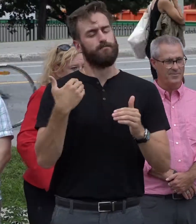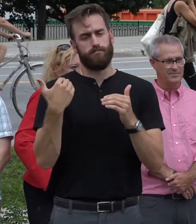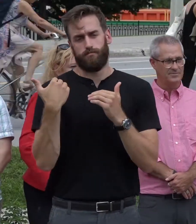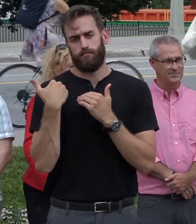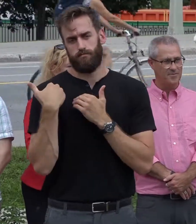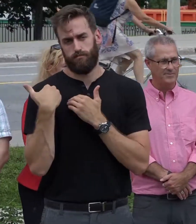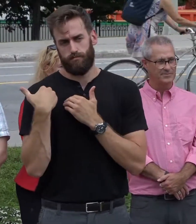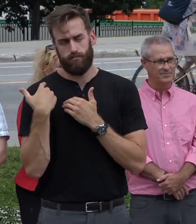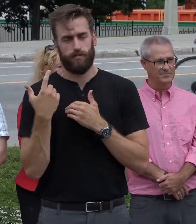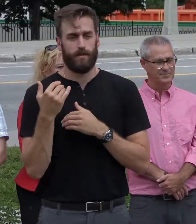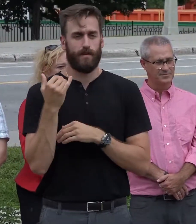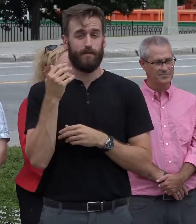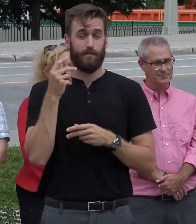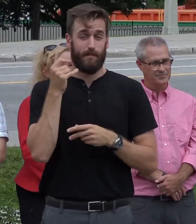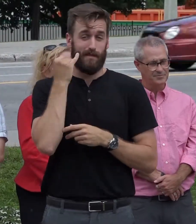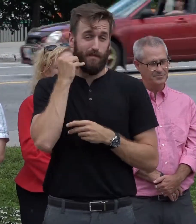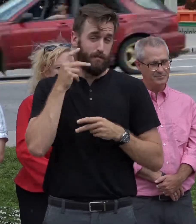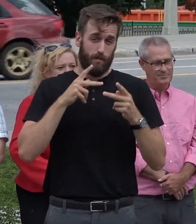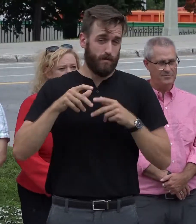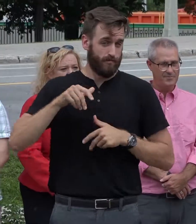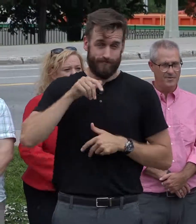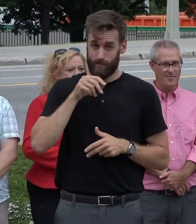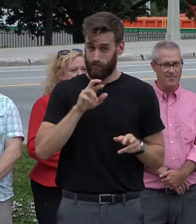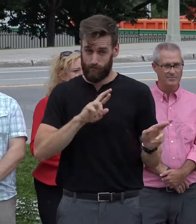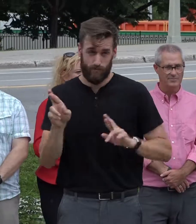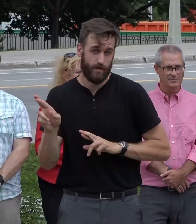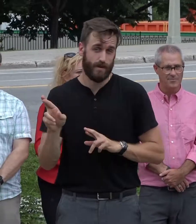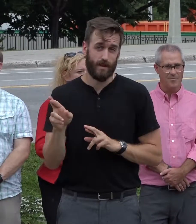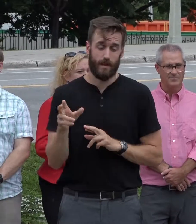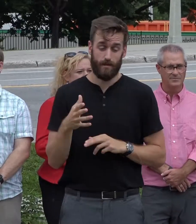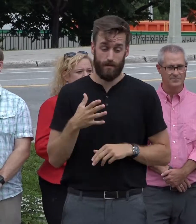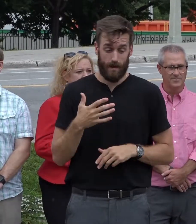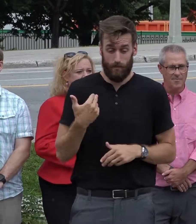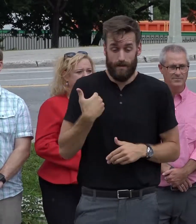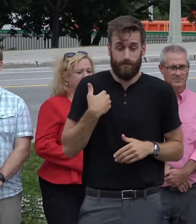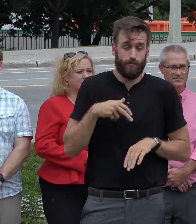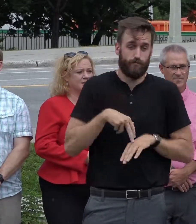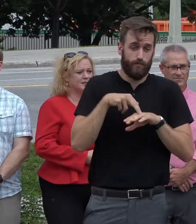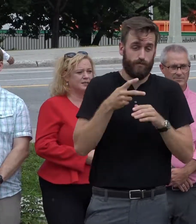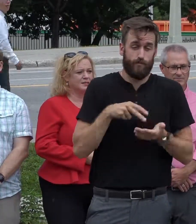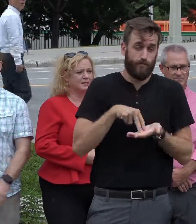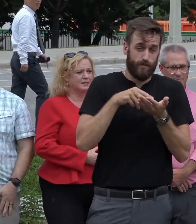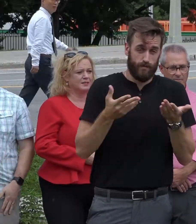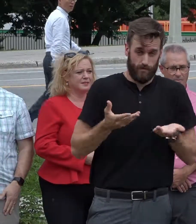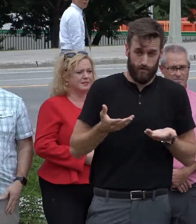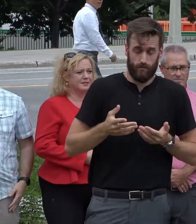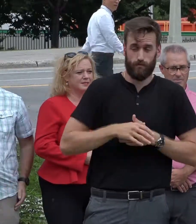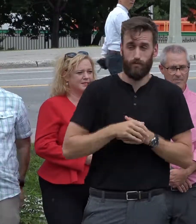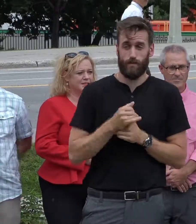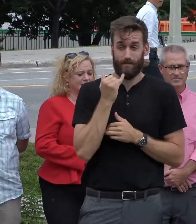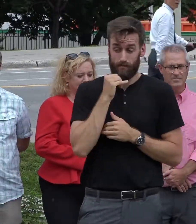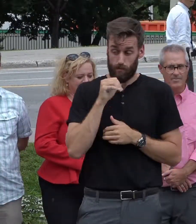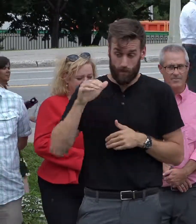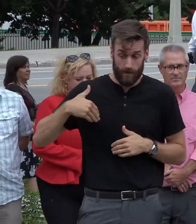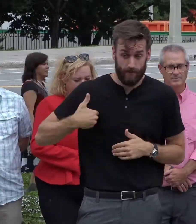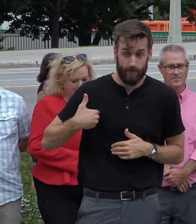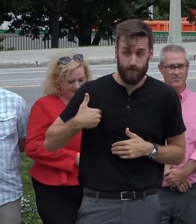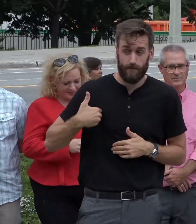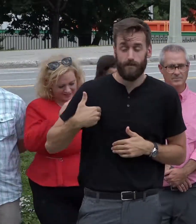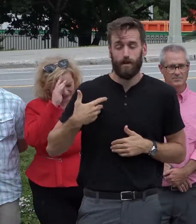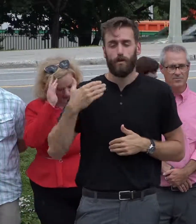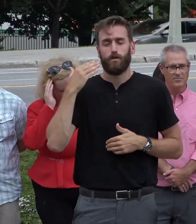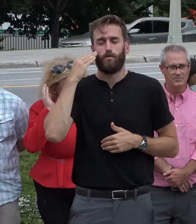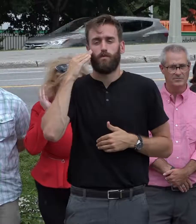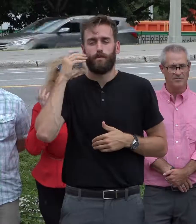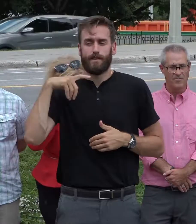coming behind us, those who don't share some of our privilege that each of us has, and it's important to remember that.